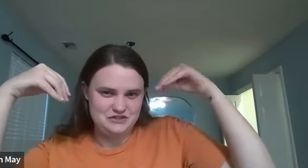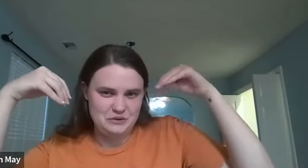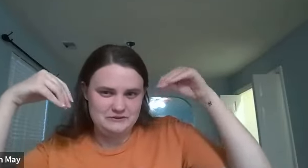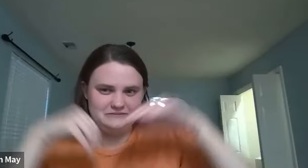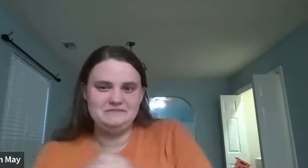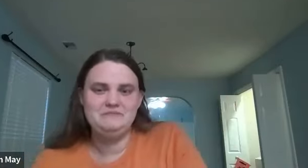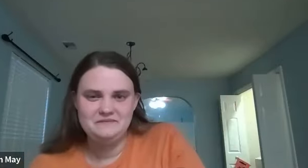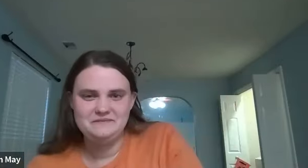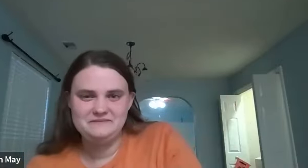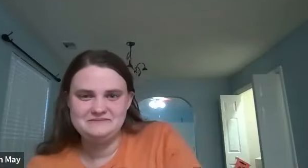store.